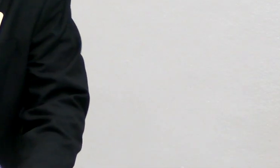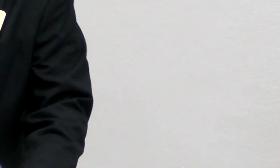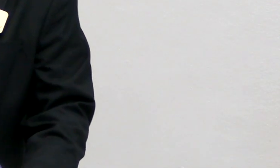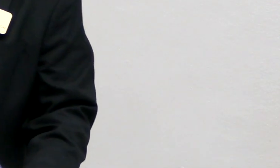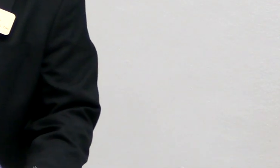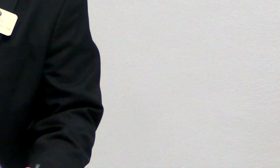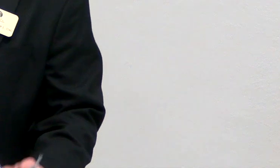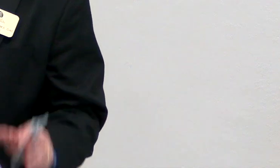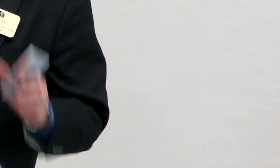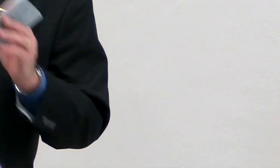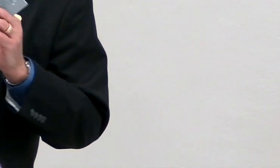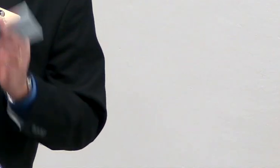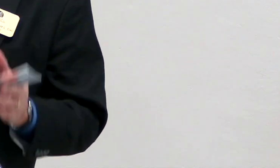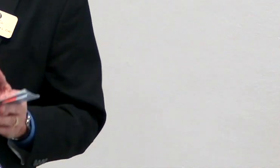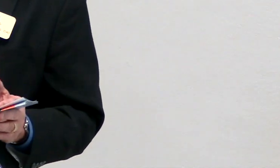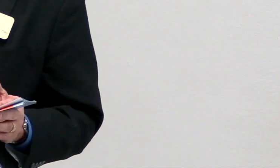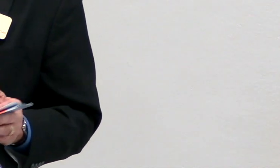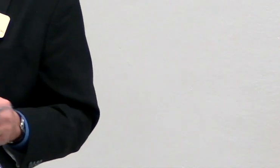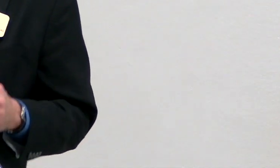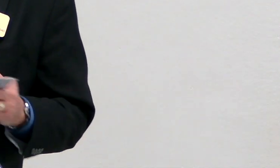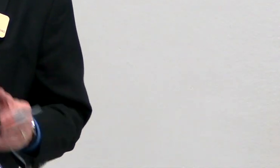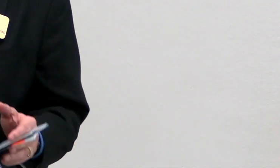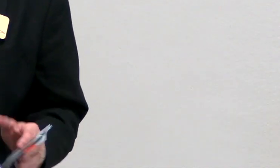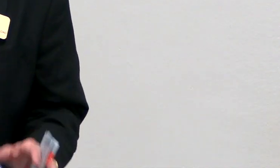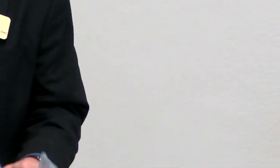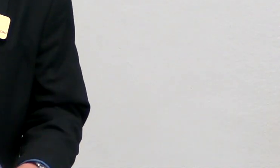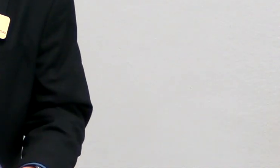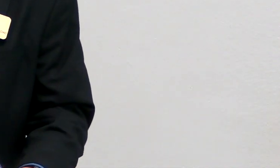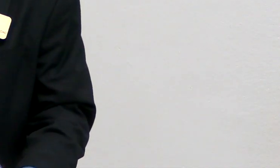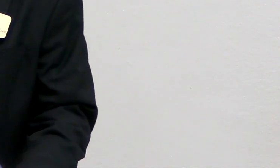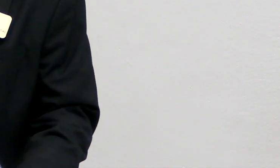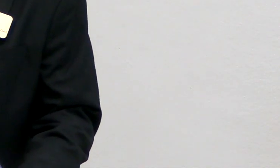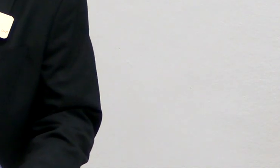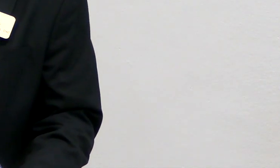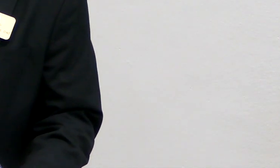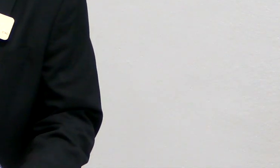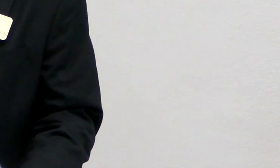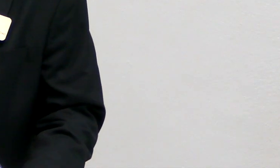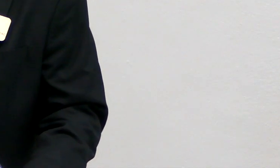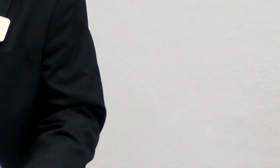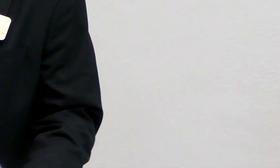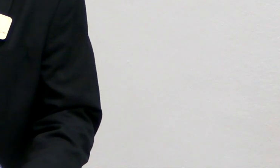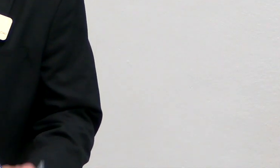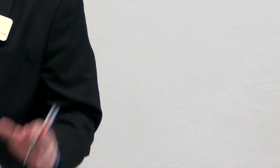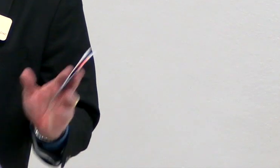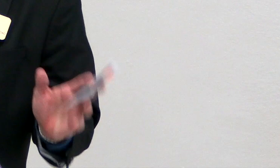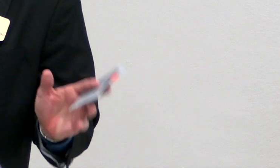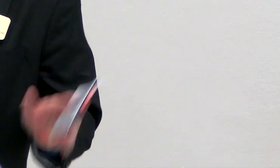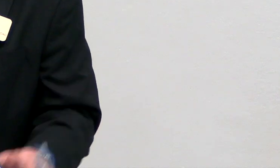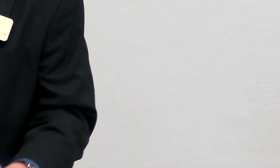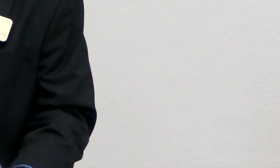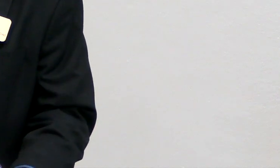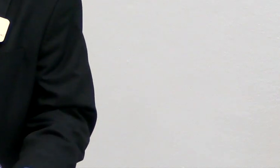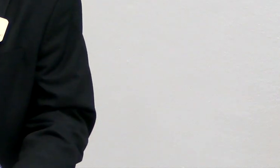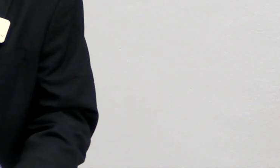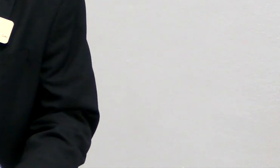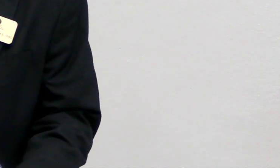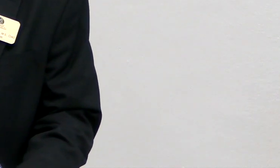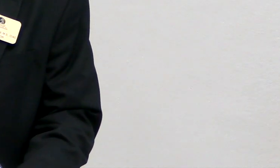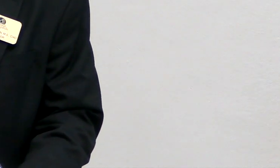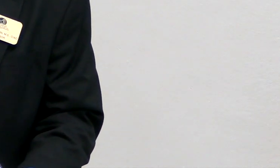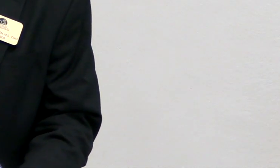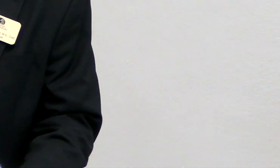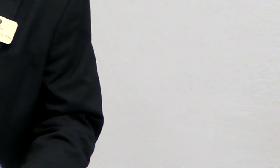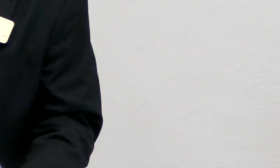government, it's not the village of Schaumburg, it's not the village of Hoffman Estates, right? We're a township. There's 7 different municipalities.